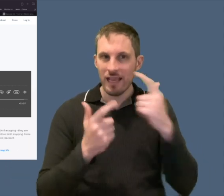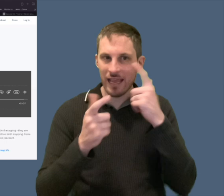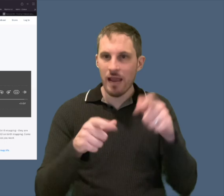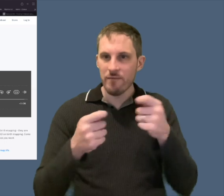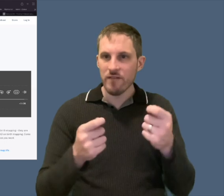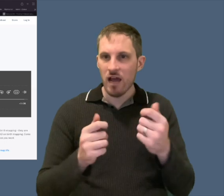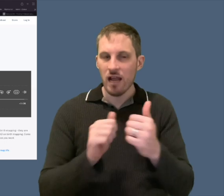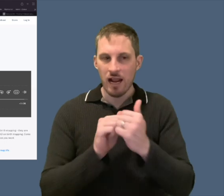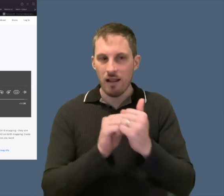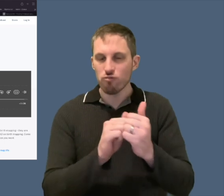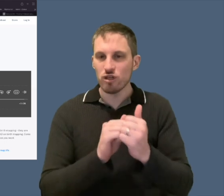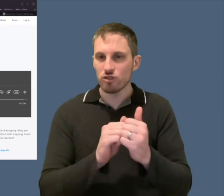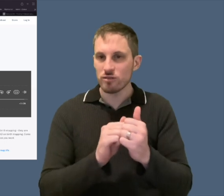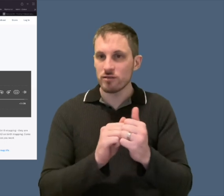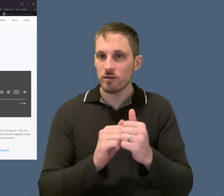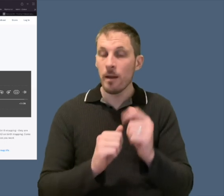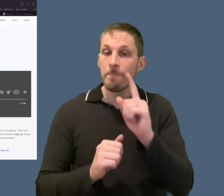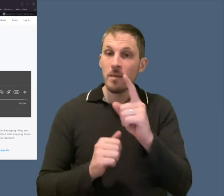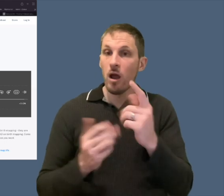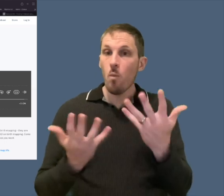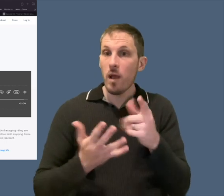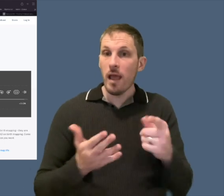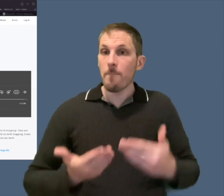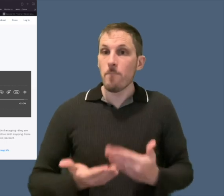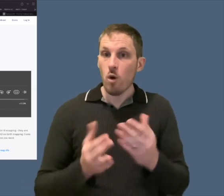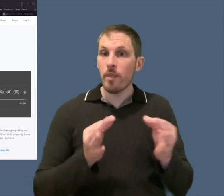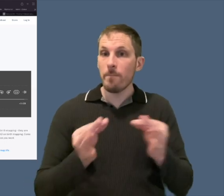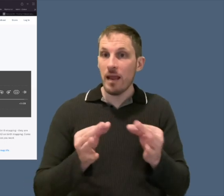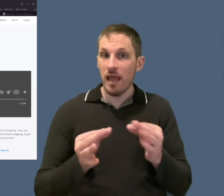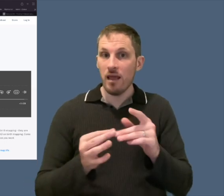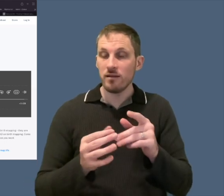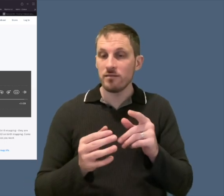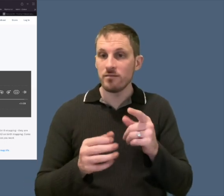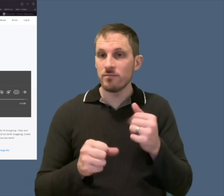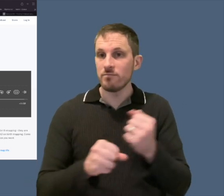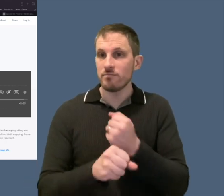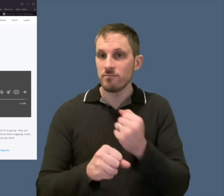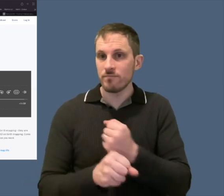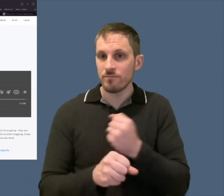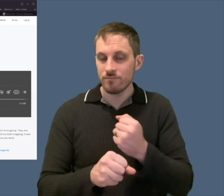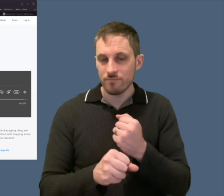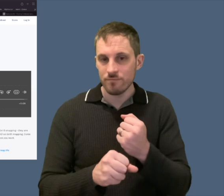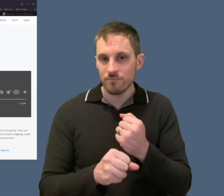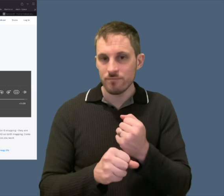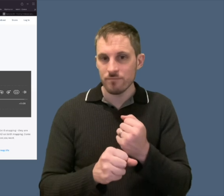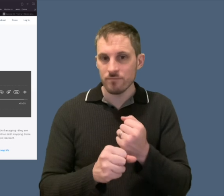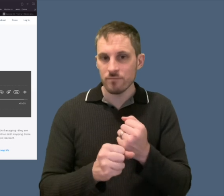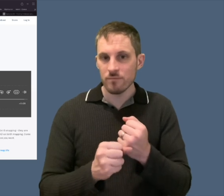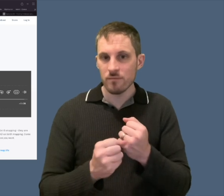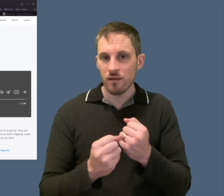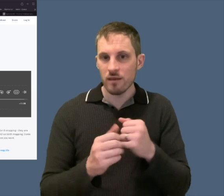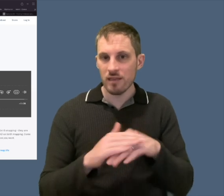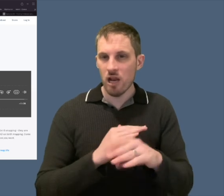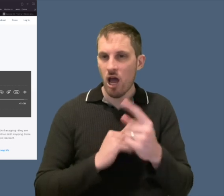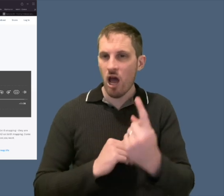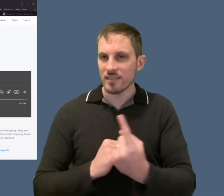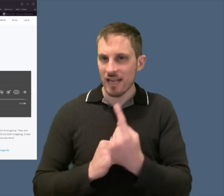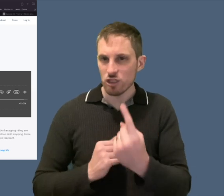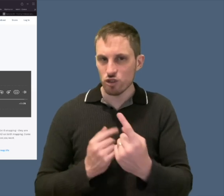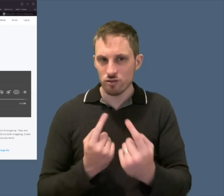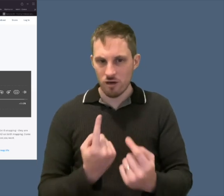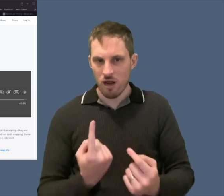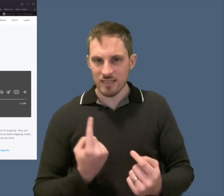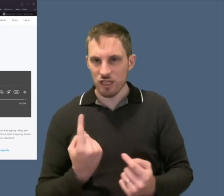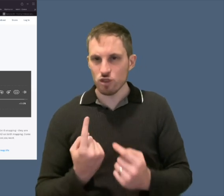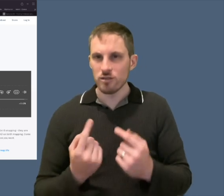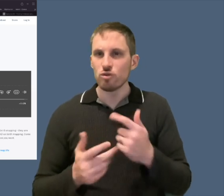provider. Where the birth plan has been made in isolation, they're generally disappointed because